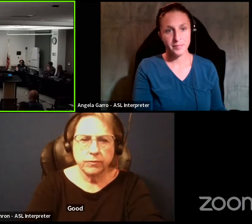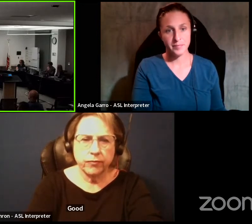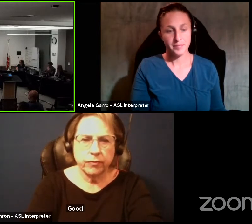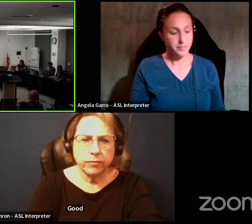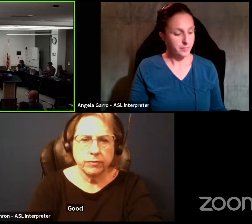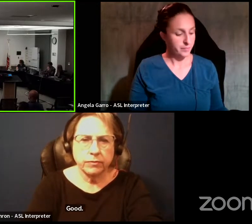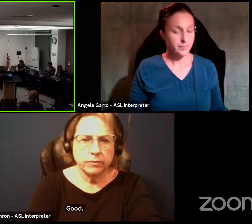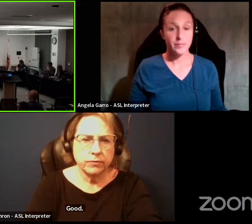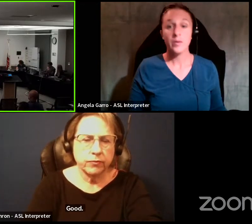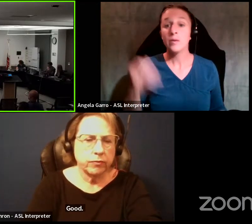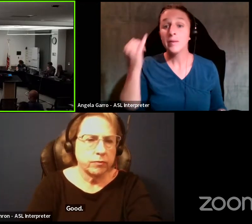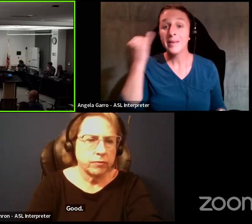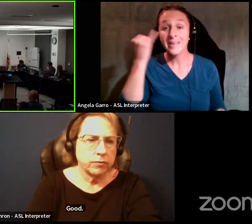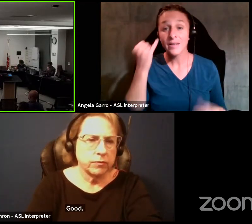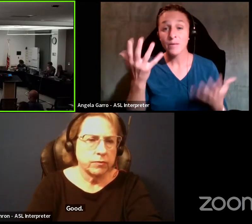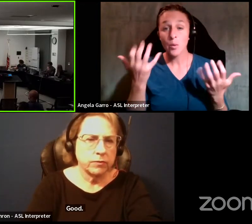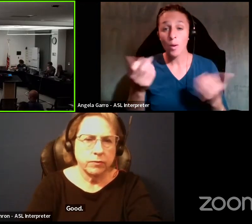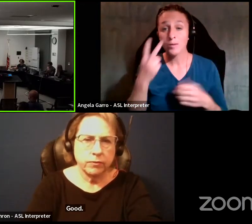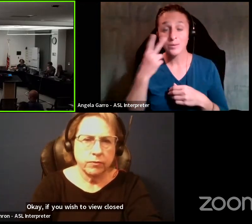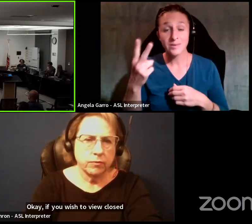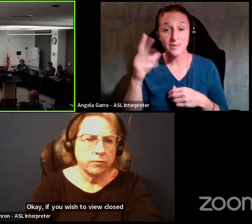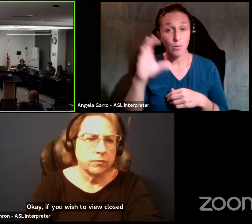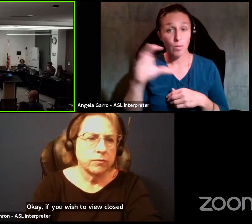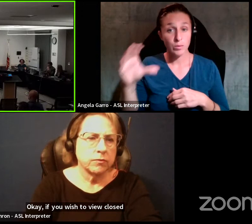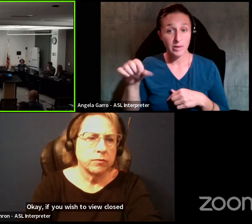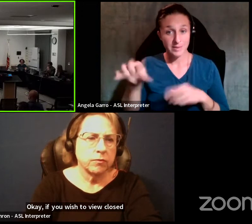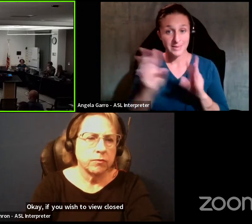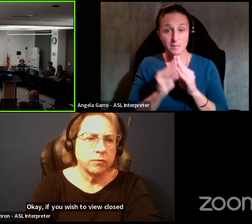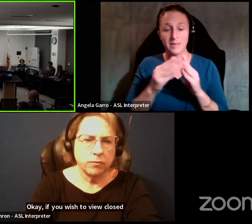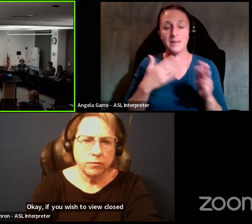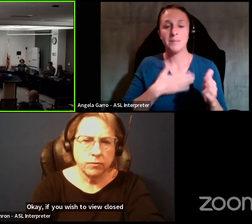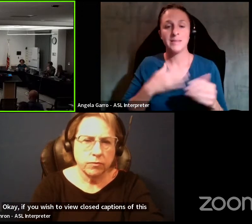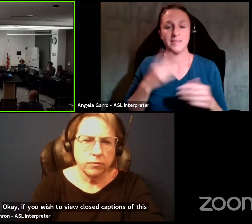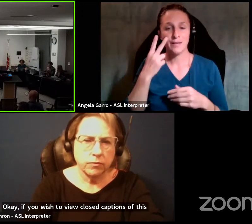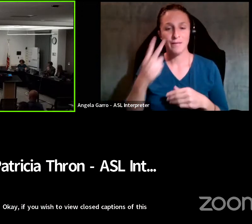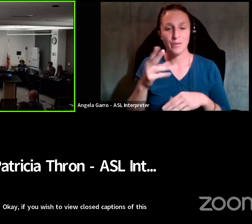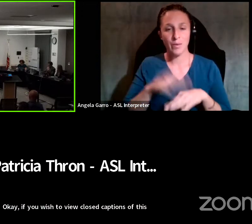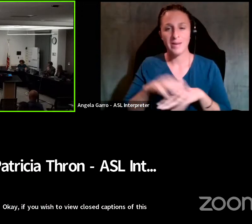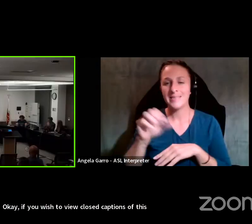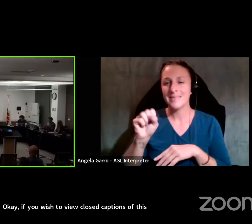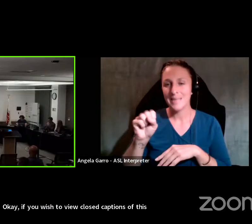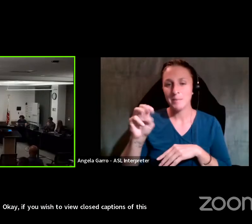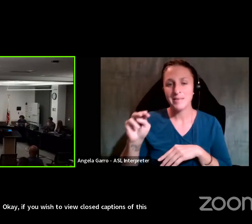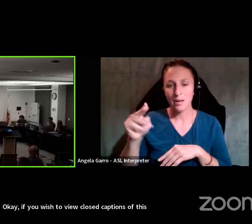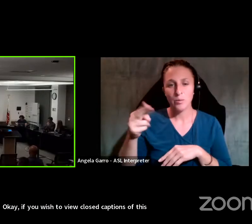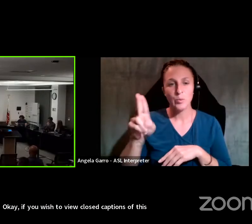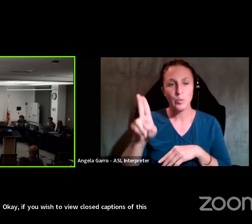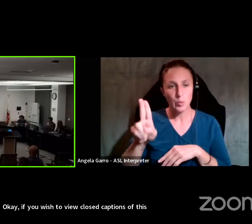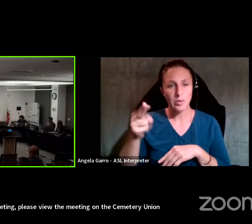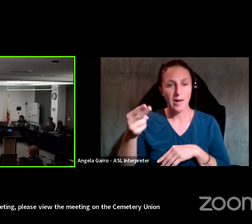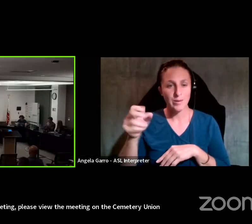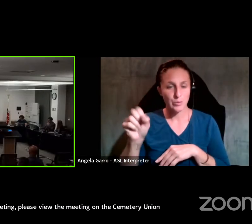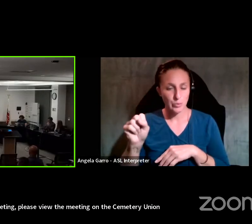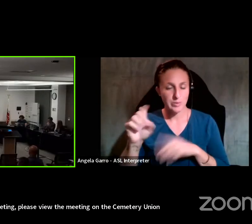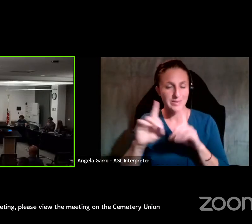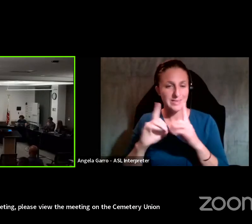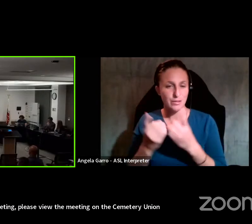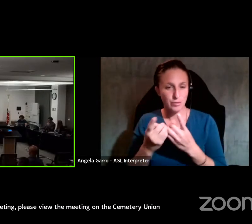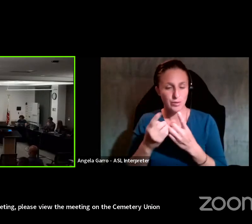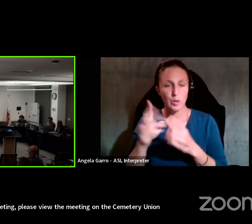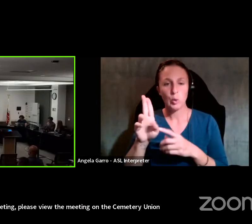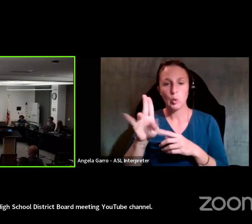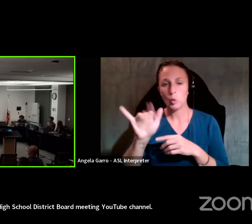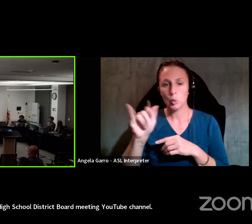Okay, if you wish to view closed captions of this meeting, please view the meeting on the San Mateo Union High School District Board Meeting YouTube channel. The